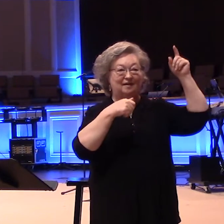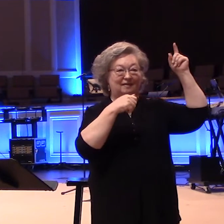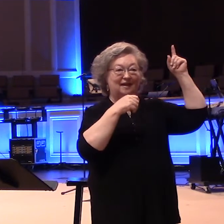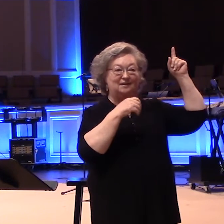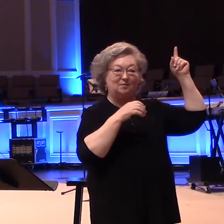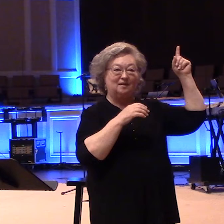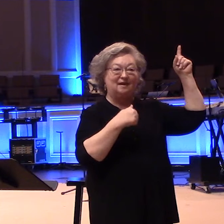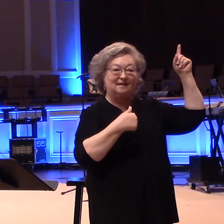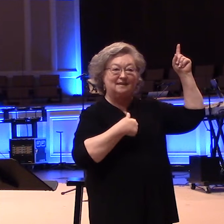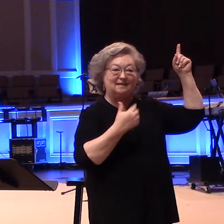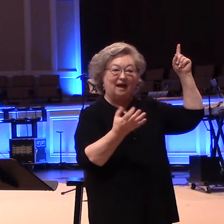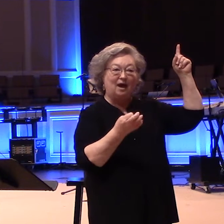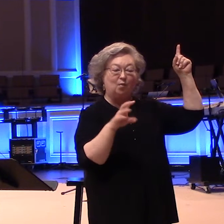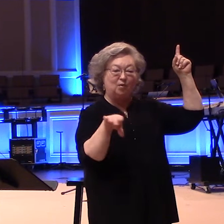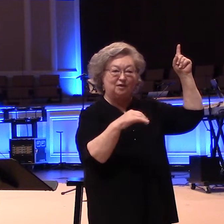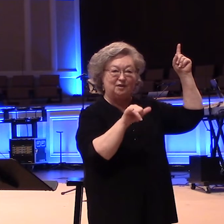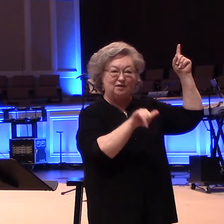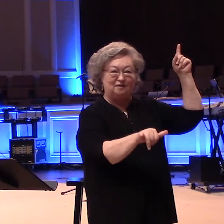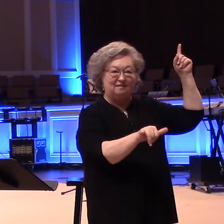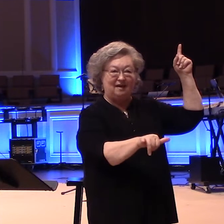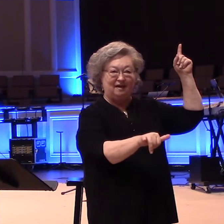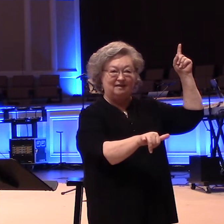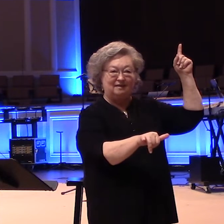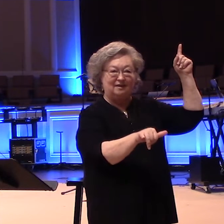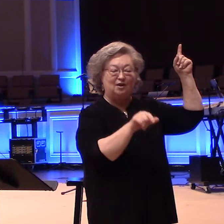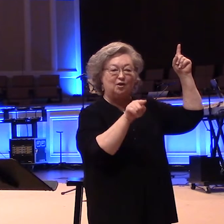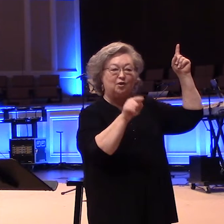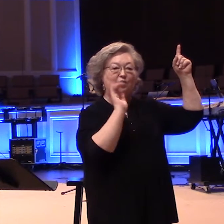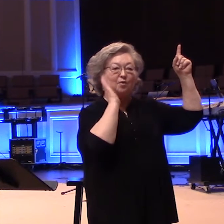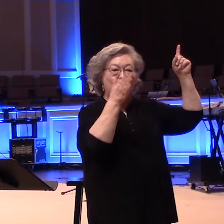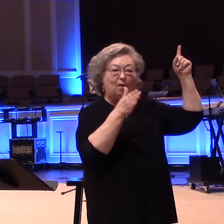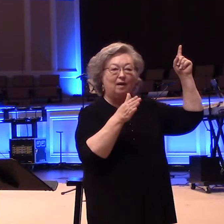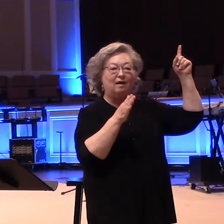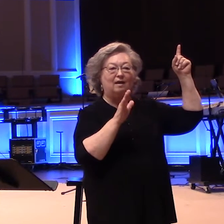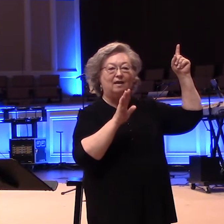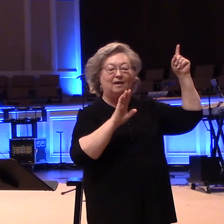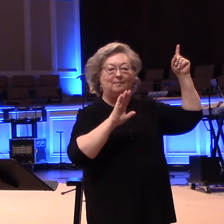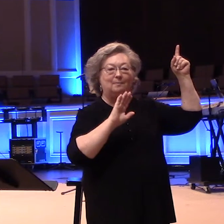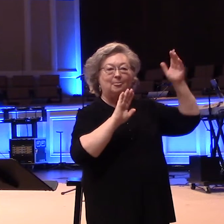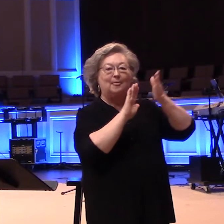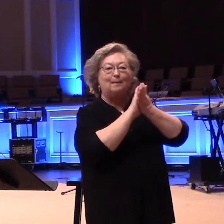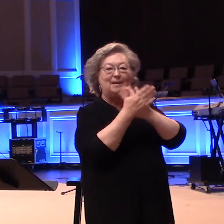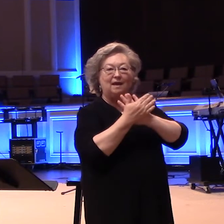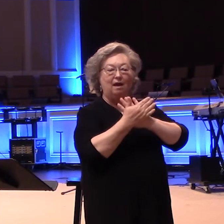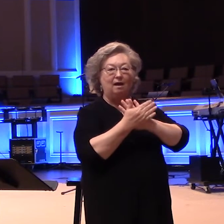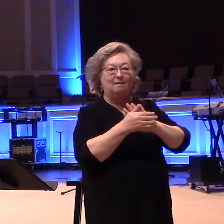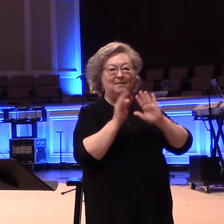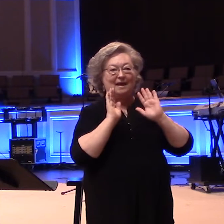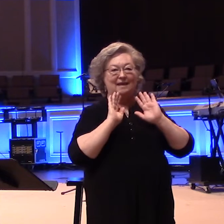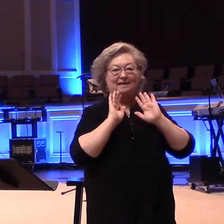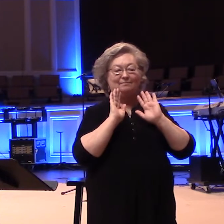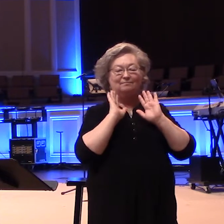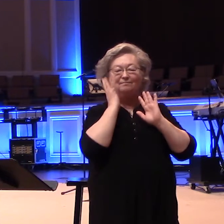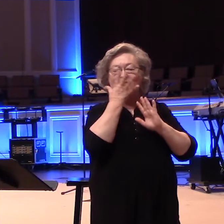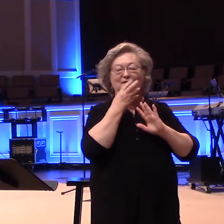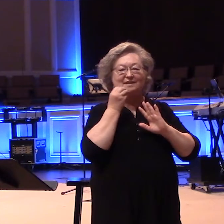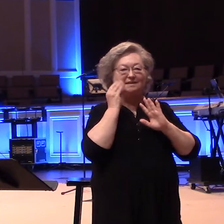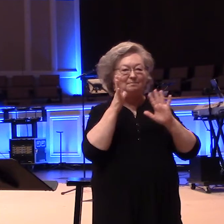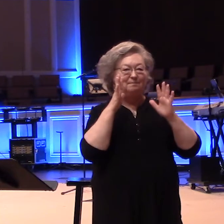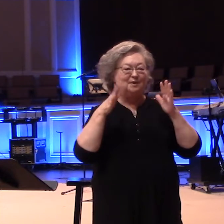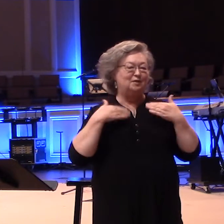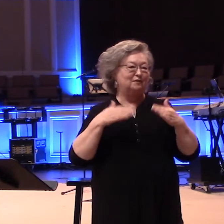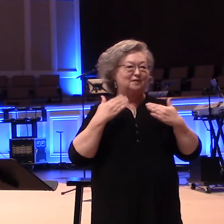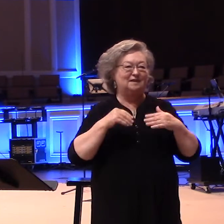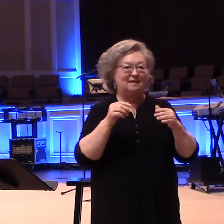Don't you hear the echoes of heaven all the way through this? You'll be a delightful land. Wouldn't you like to be delightful? I'm not sure that anyone's ever